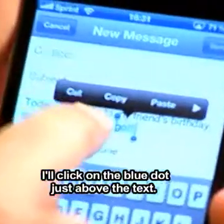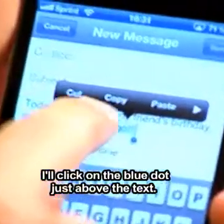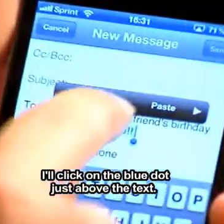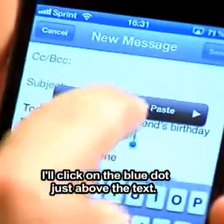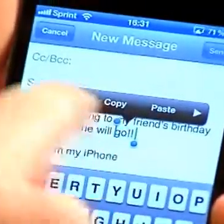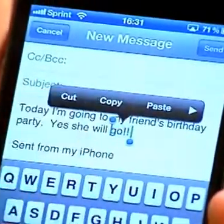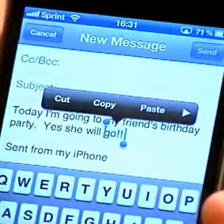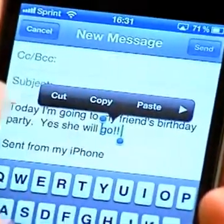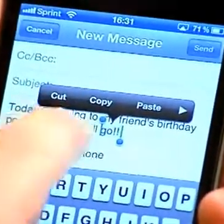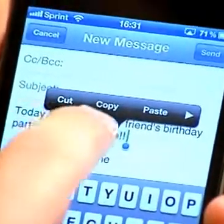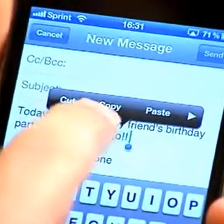text.